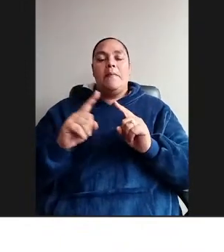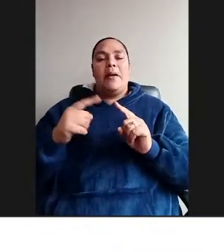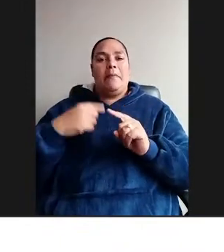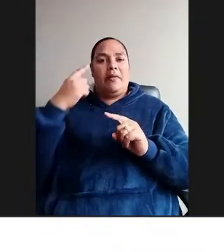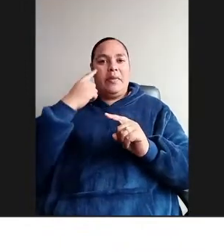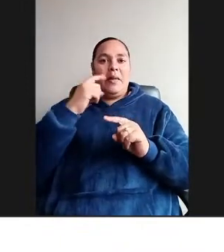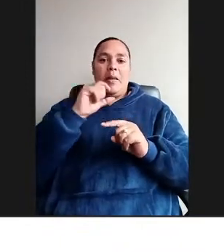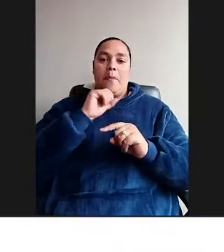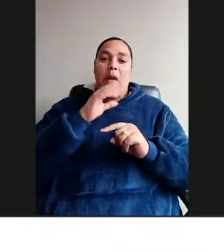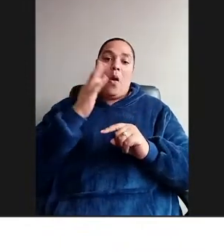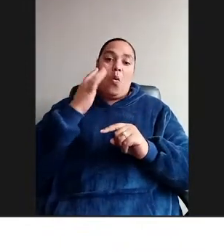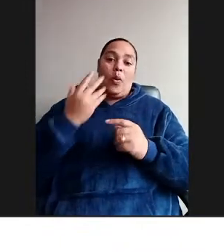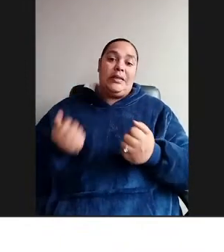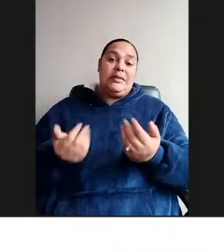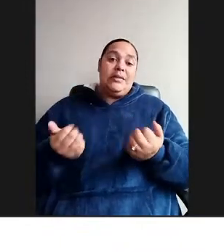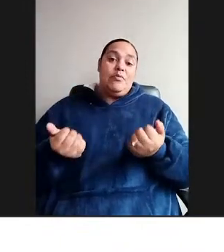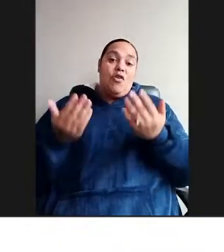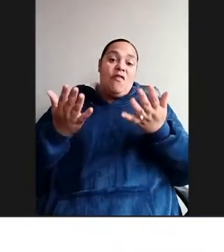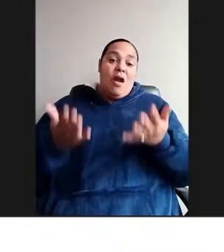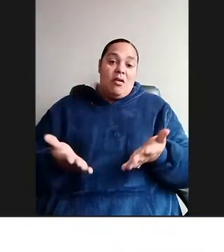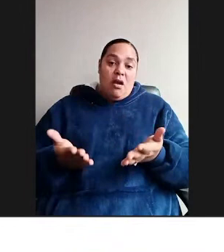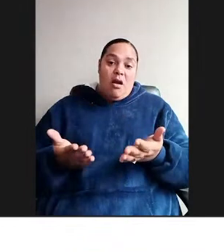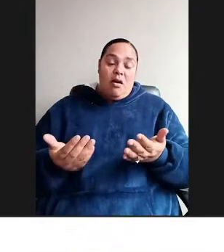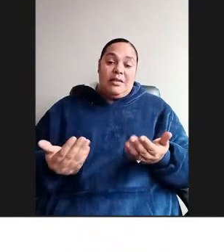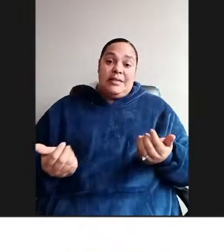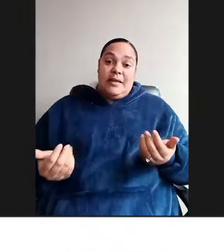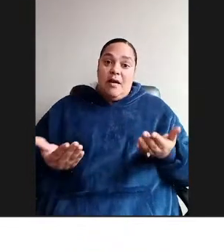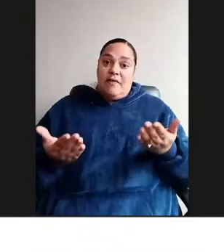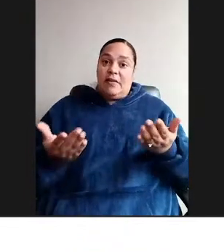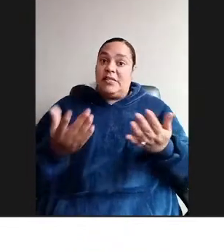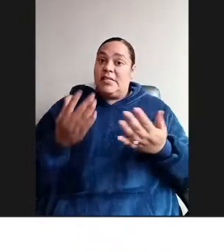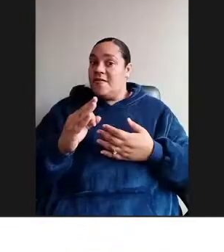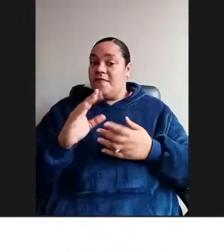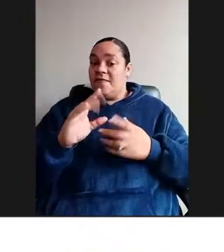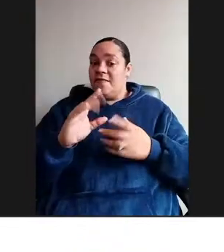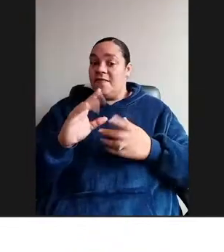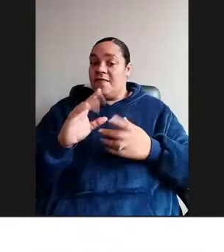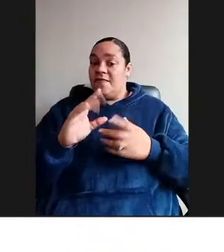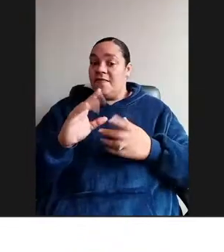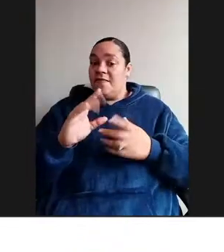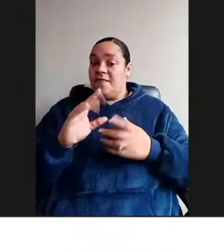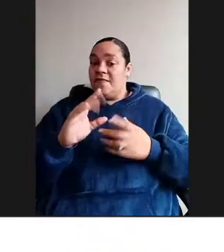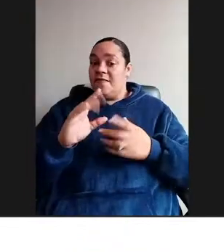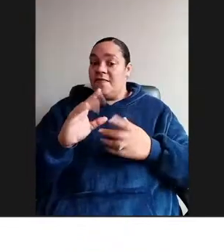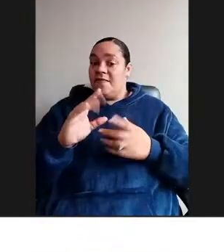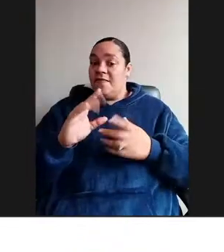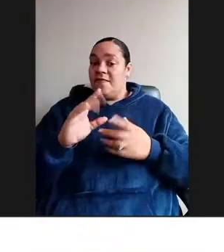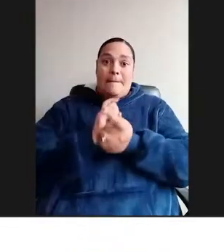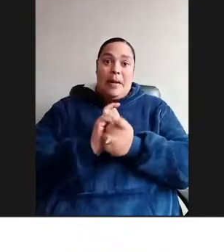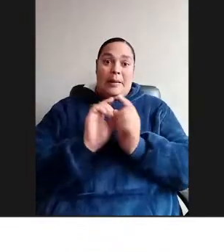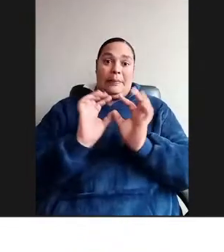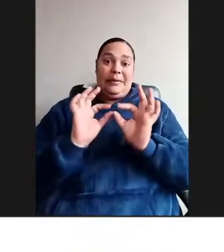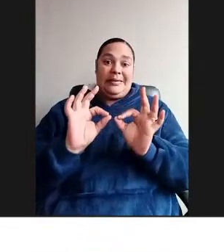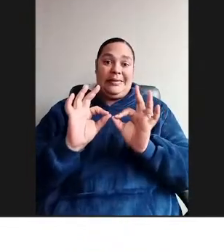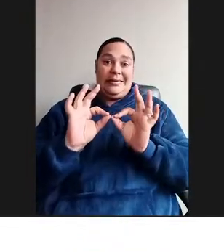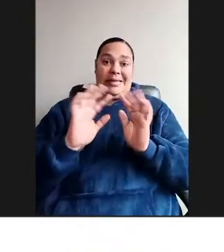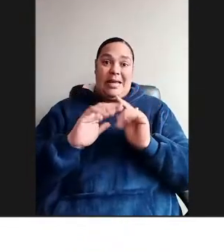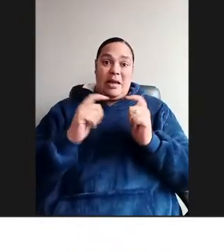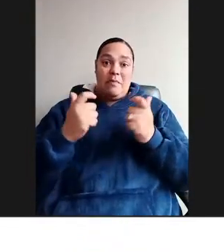service provider, if the committee is in agreement, addresses the committee around